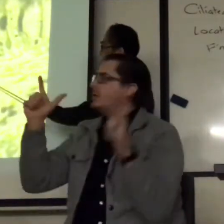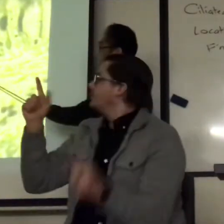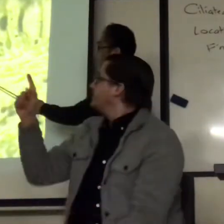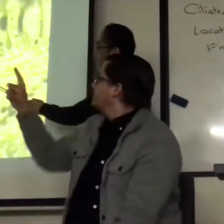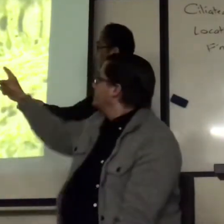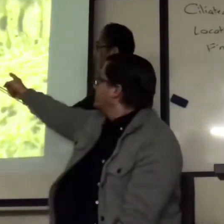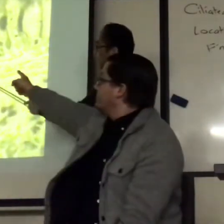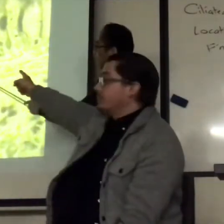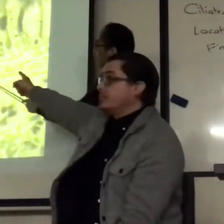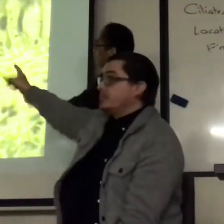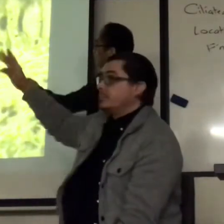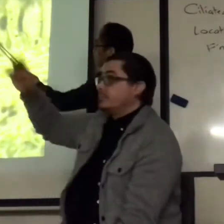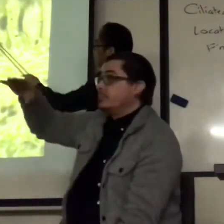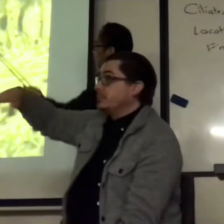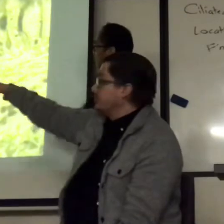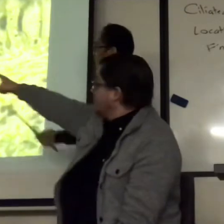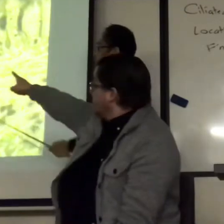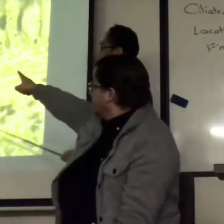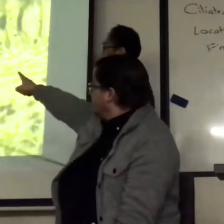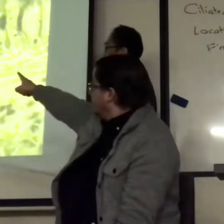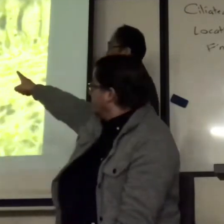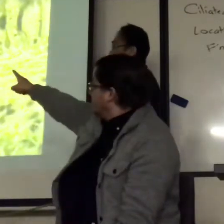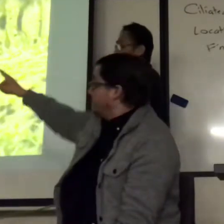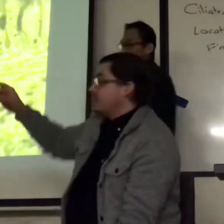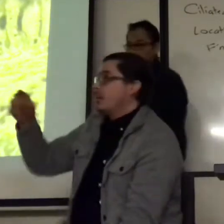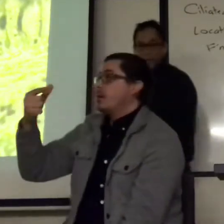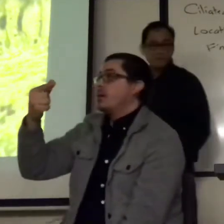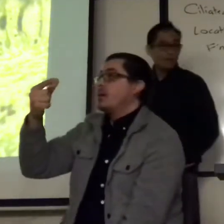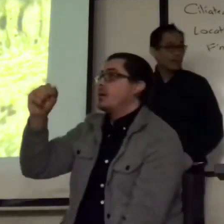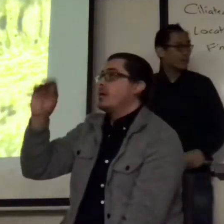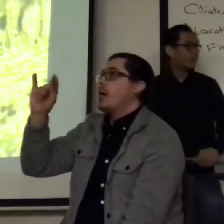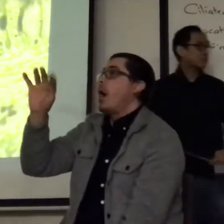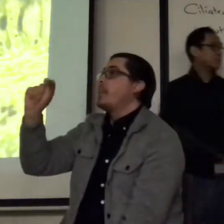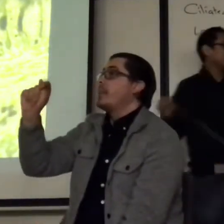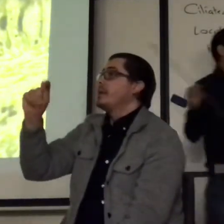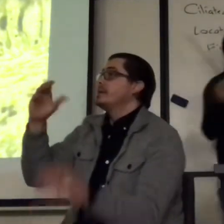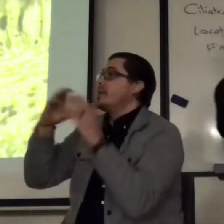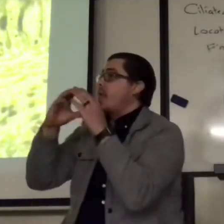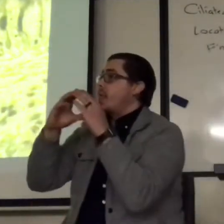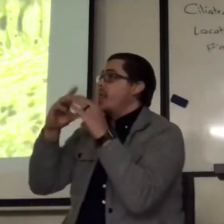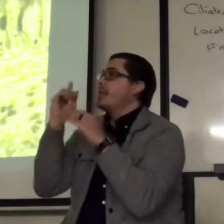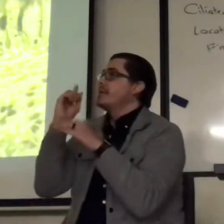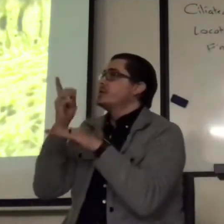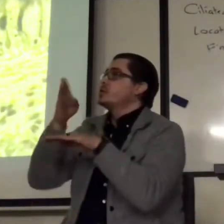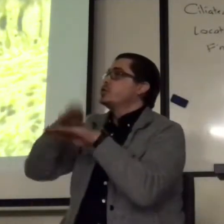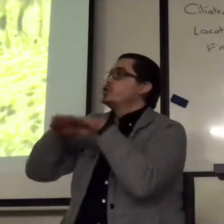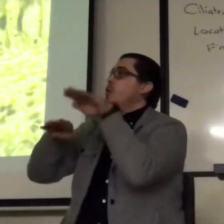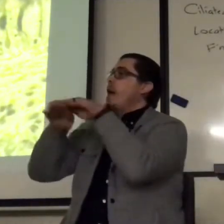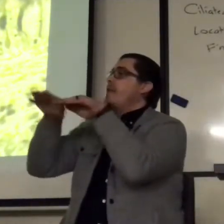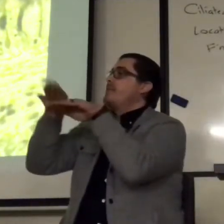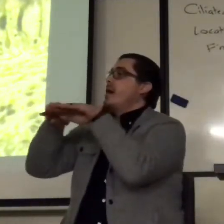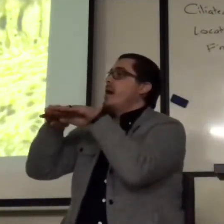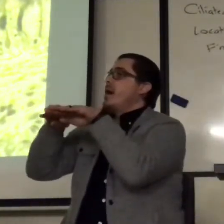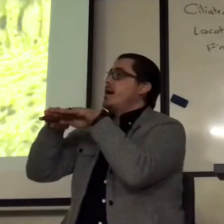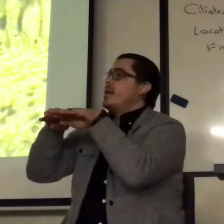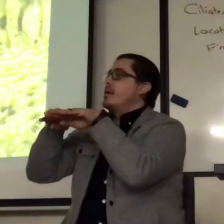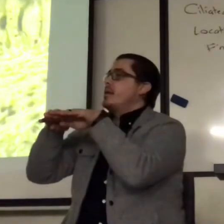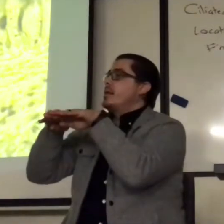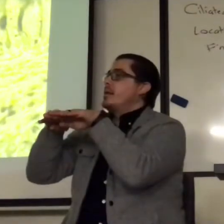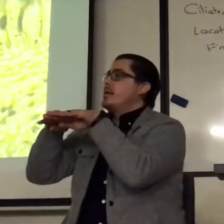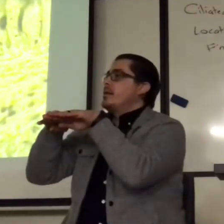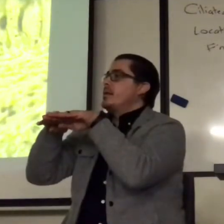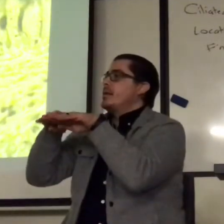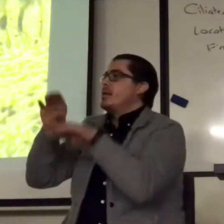the goblet cell and the cilia, and this is definitely a pseudostratified columnar tissue. It's always